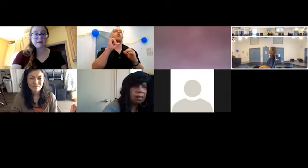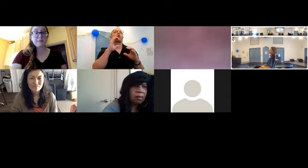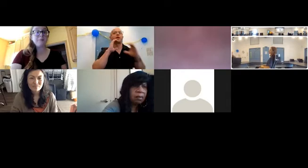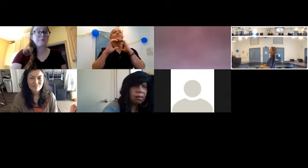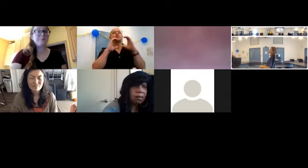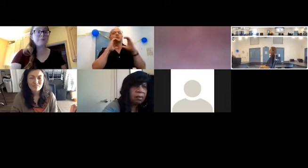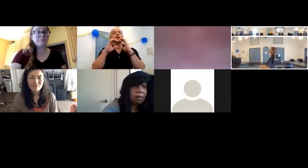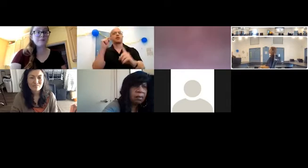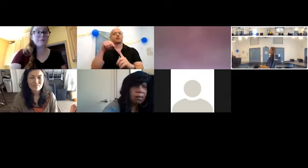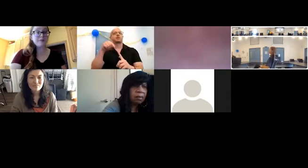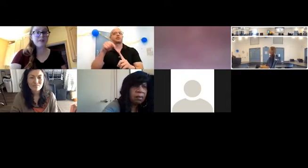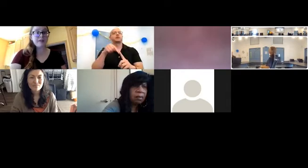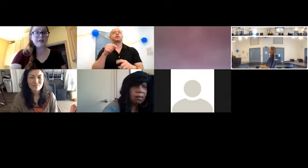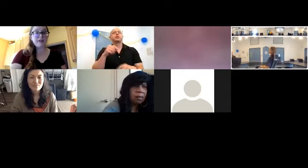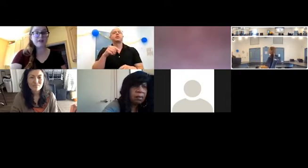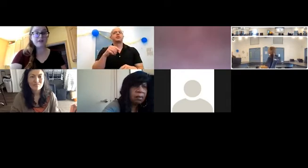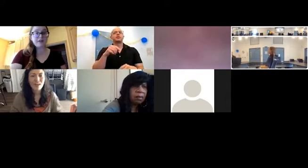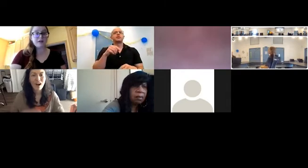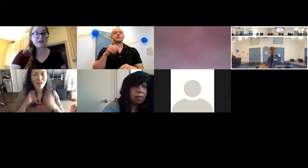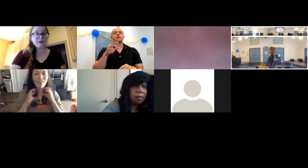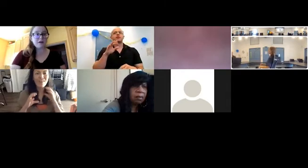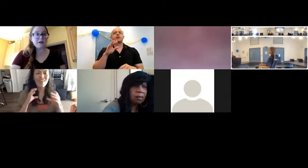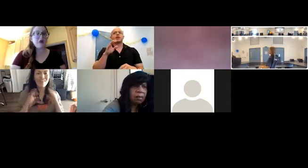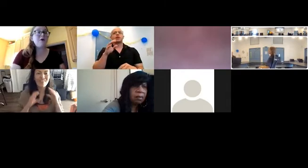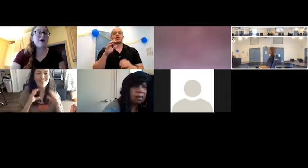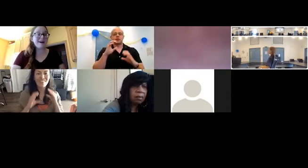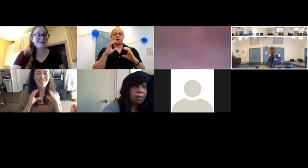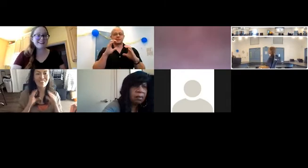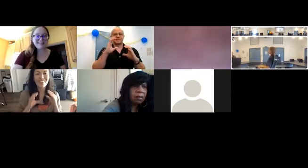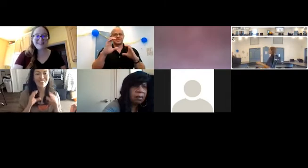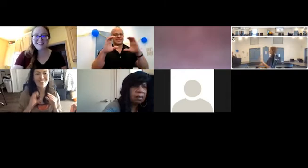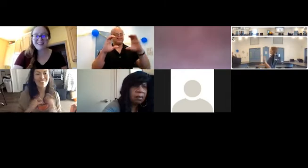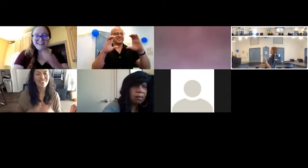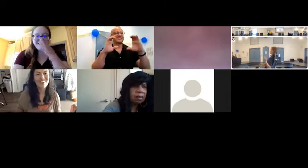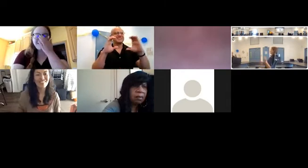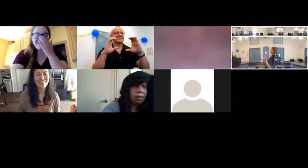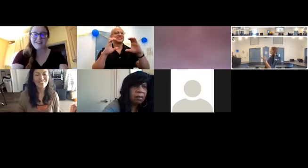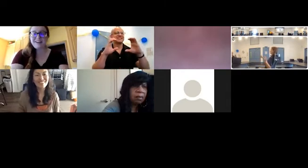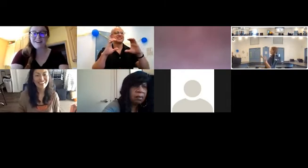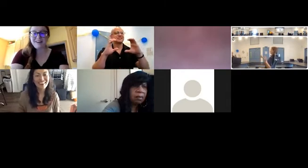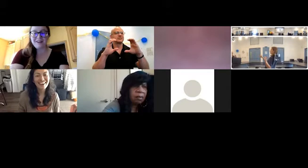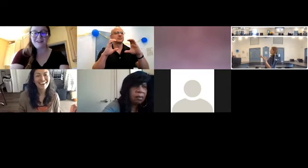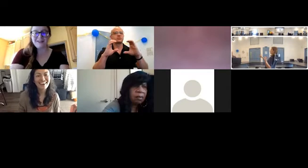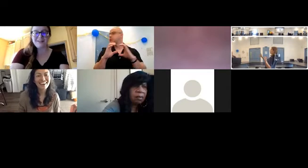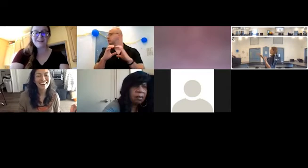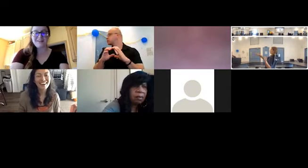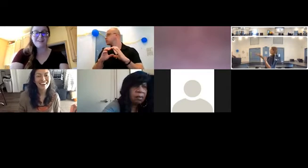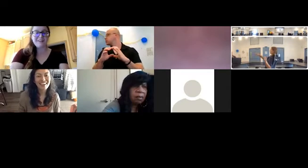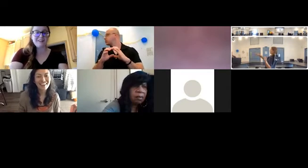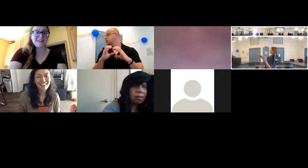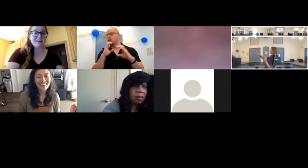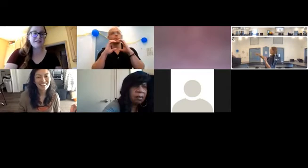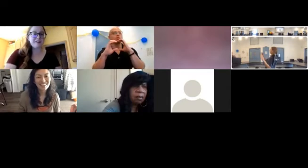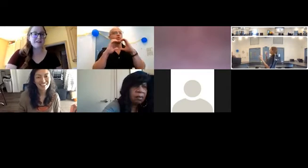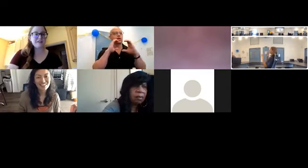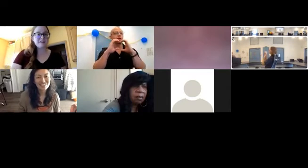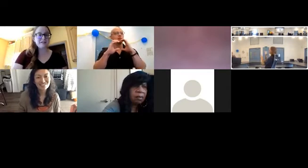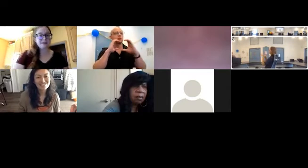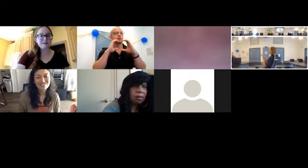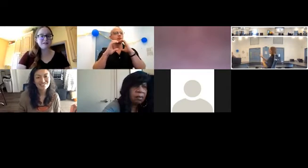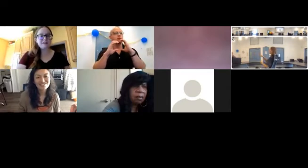What, oh, the sign for communication? Oh, okay. Nope, she's asking what this particular sign